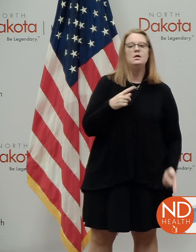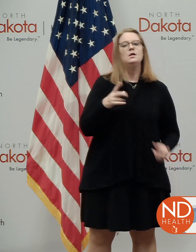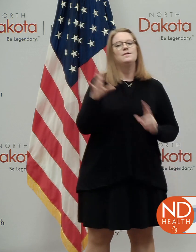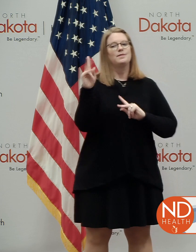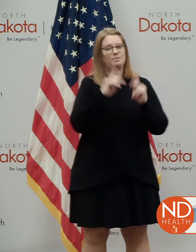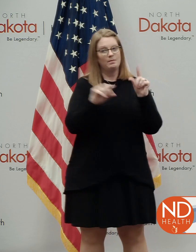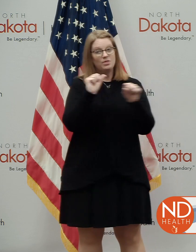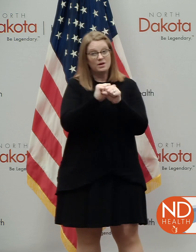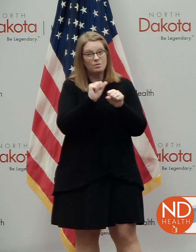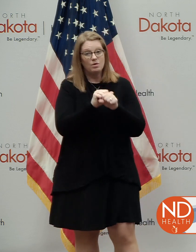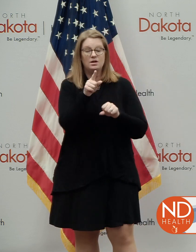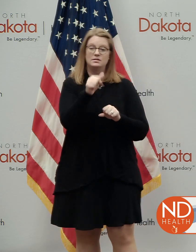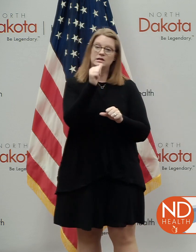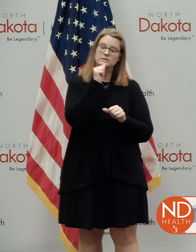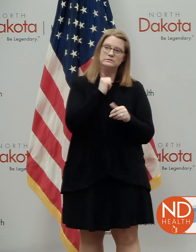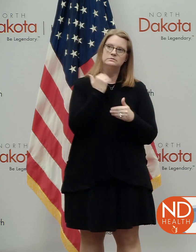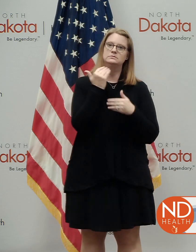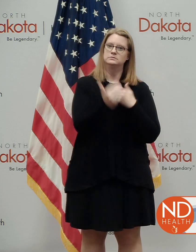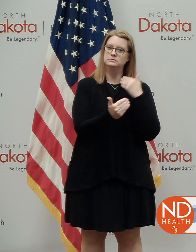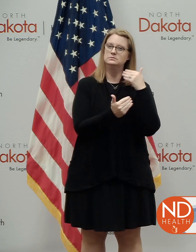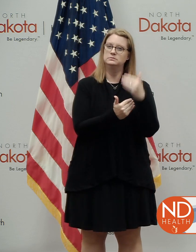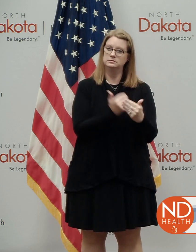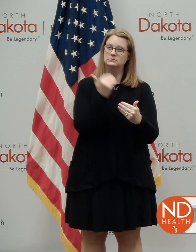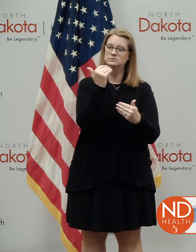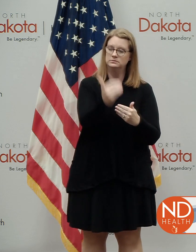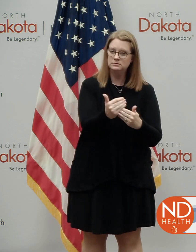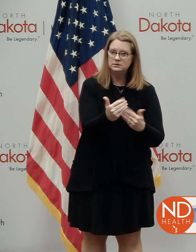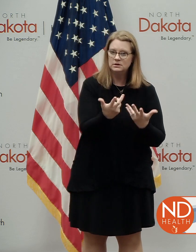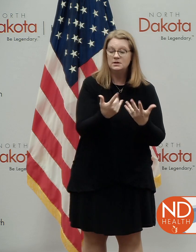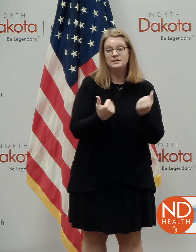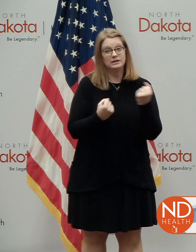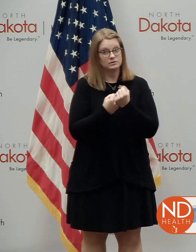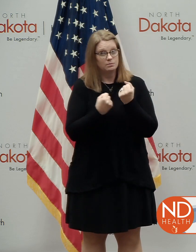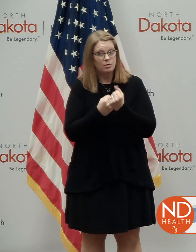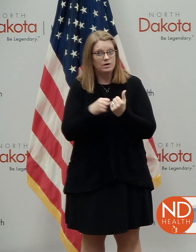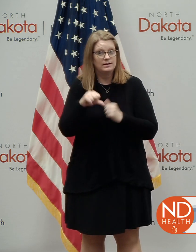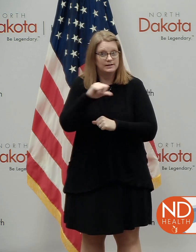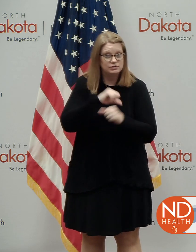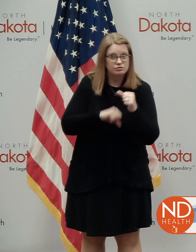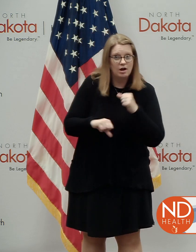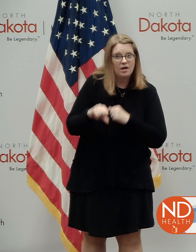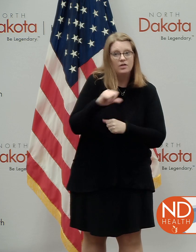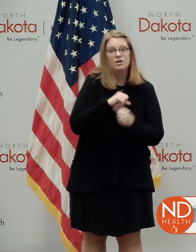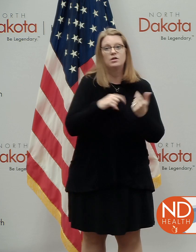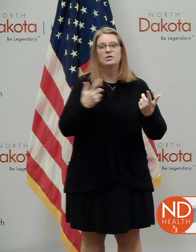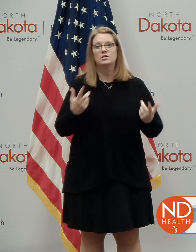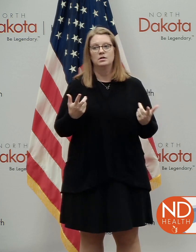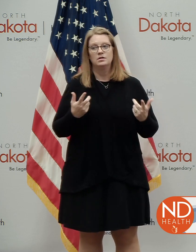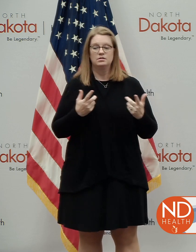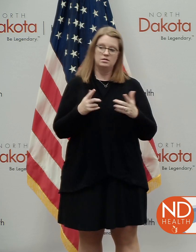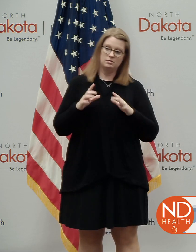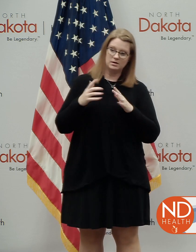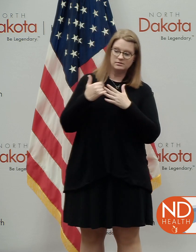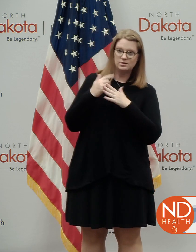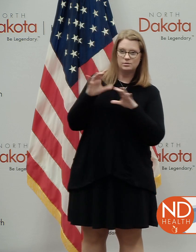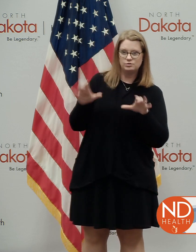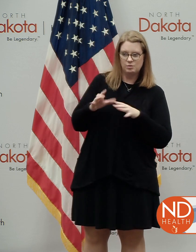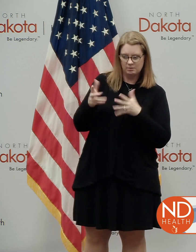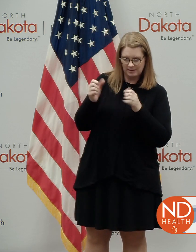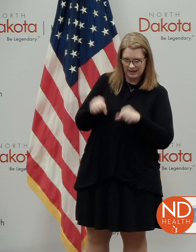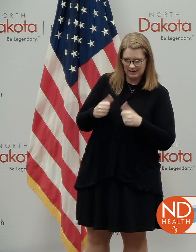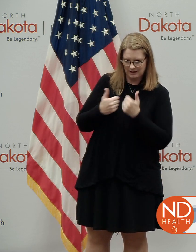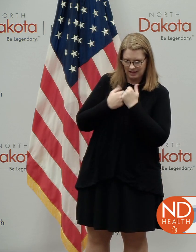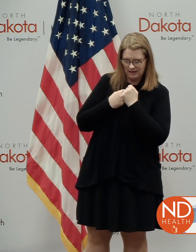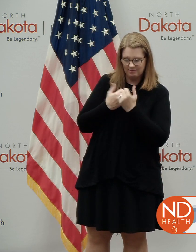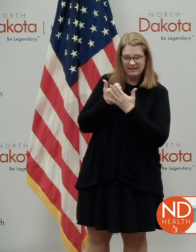staff are getting through this pandemic. They're supporting each other. We're doing what we can to support them.